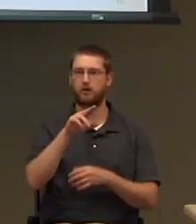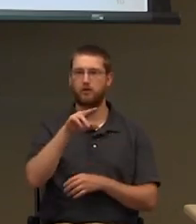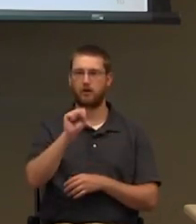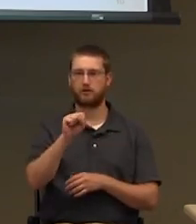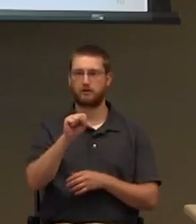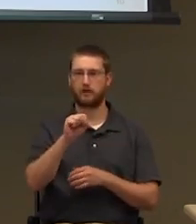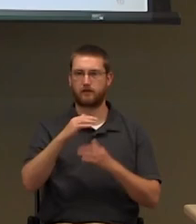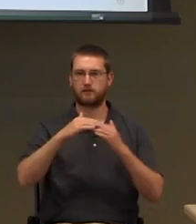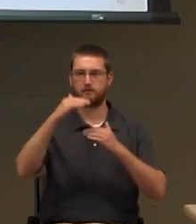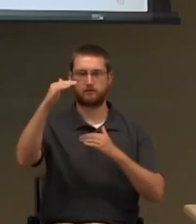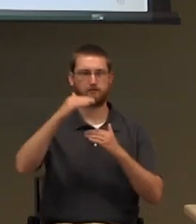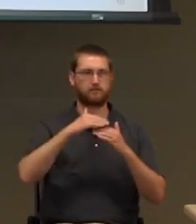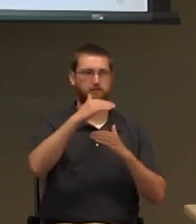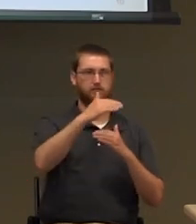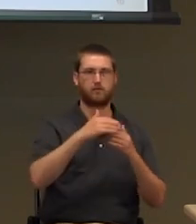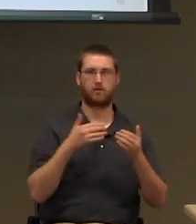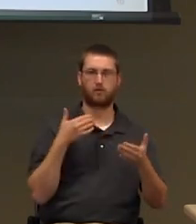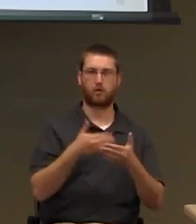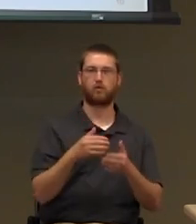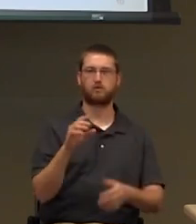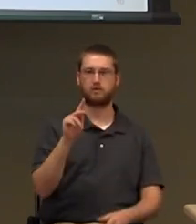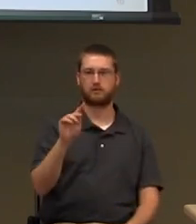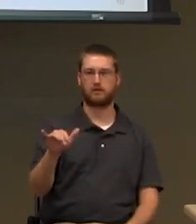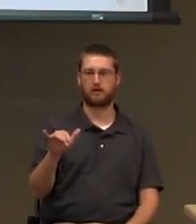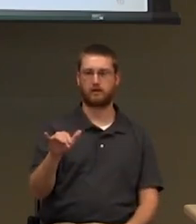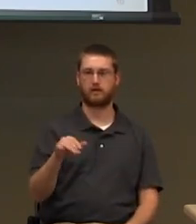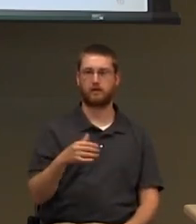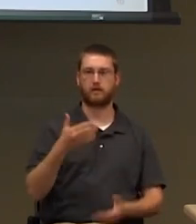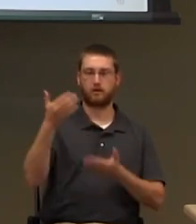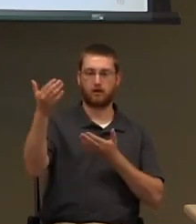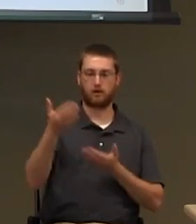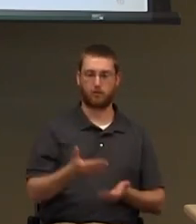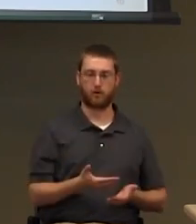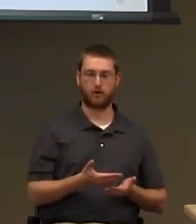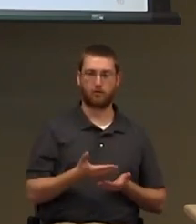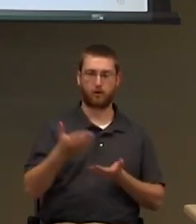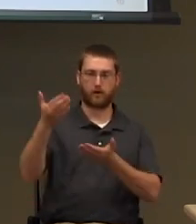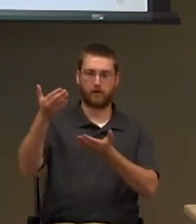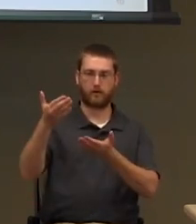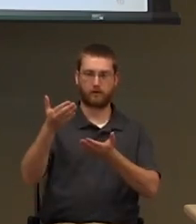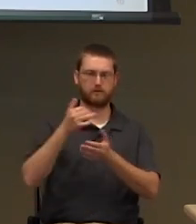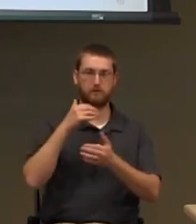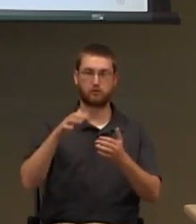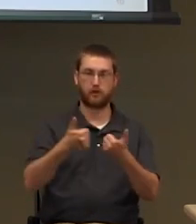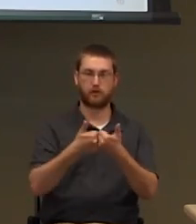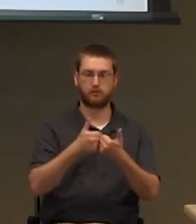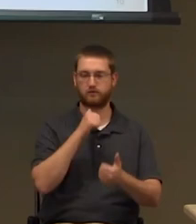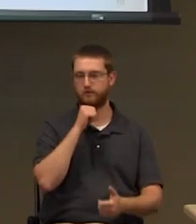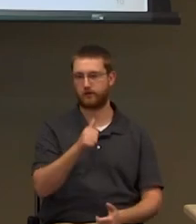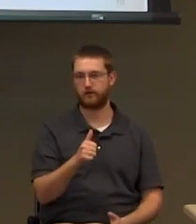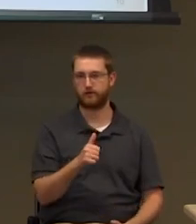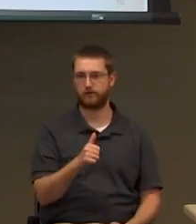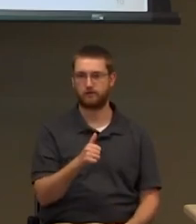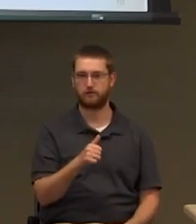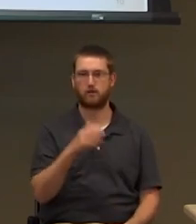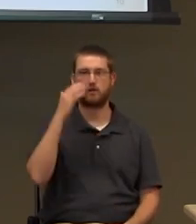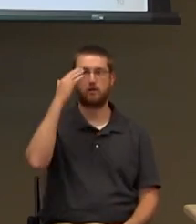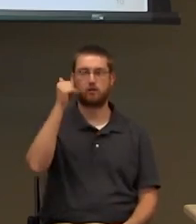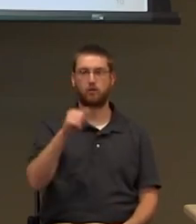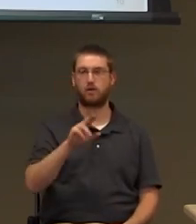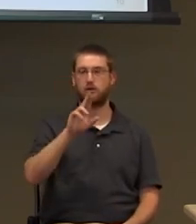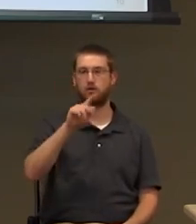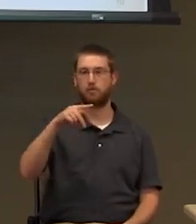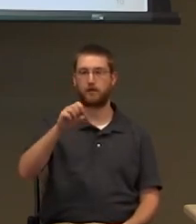population that lives within a relatively close distance of us. To get something from here to there is not very challenging. Part of the reason why